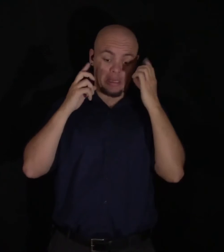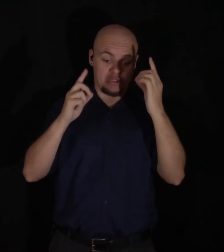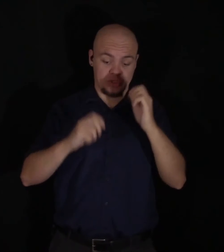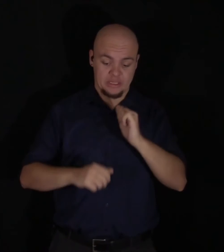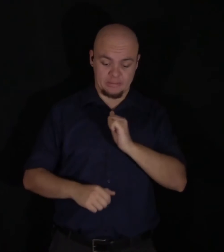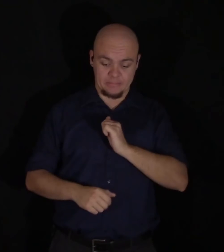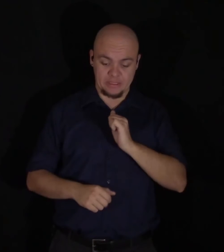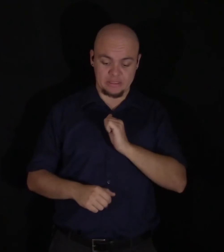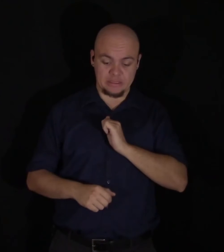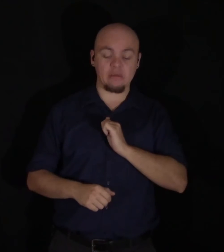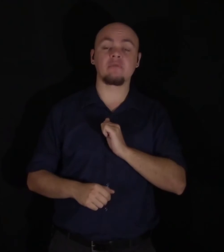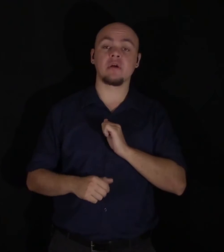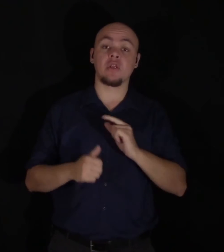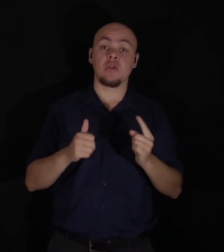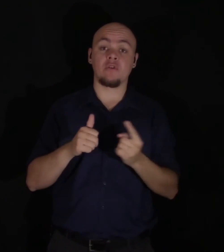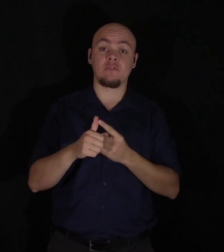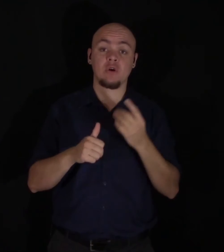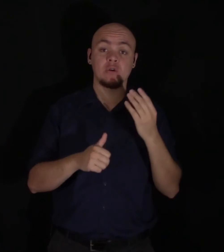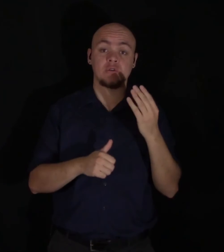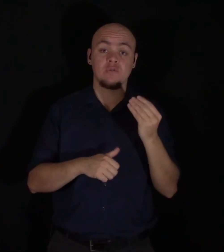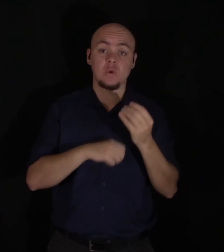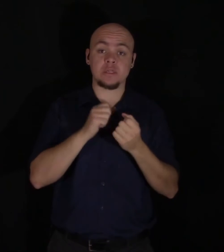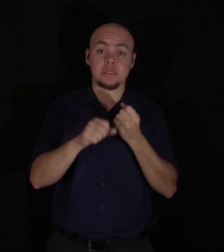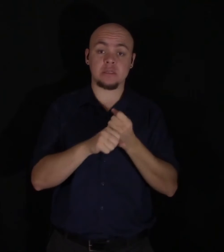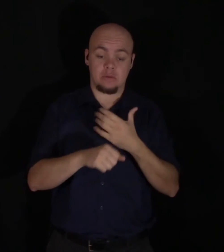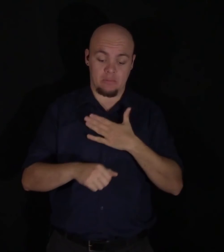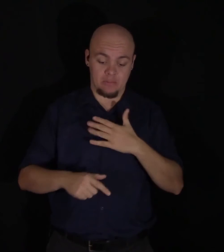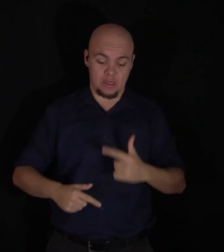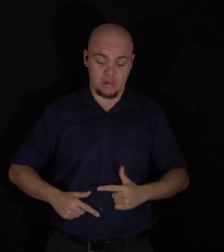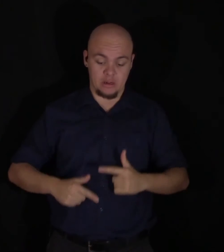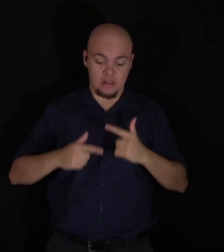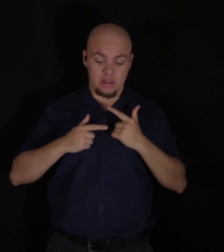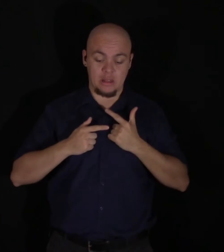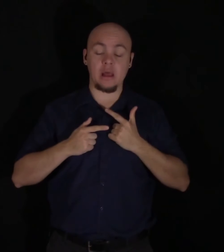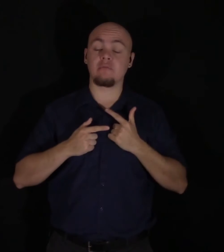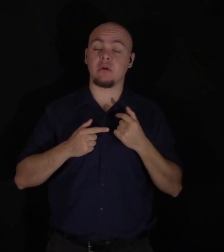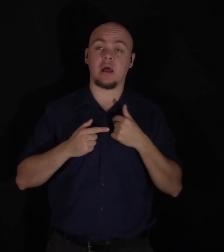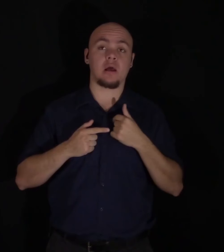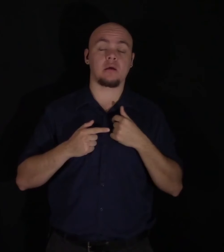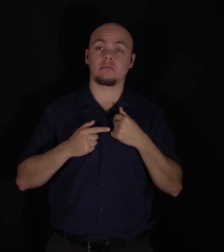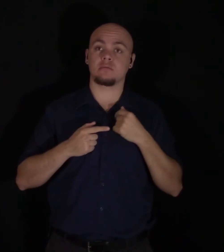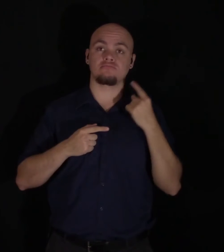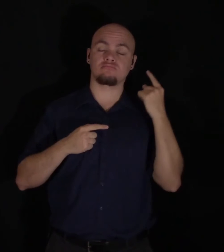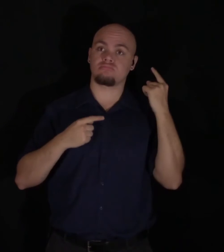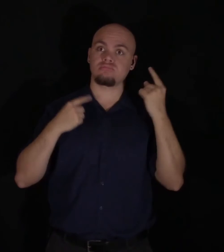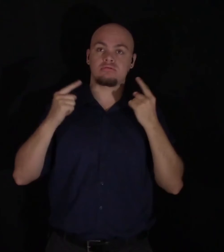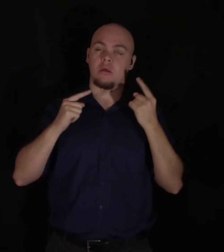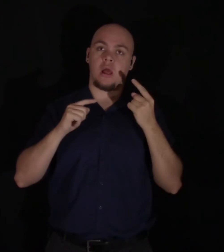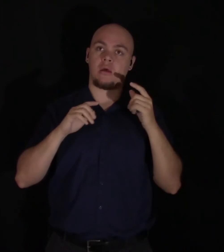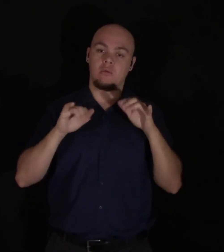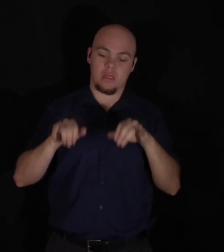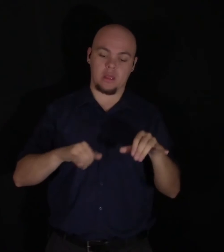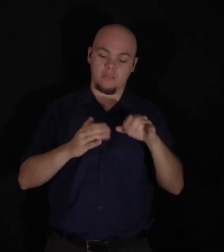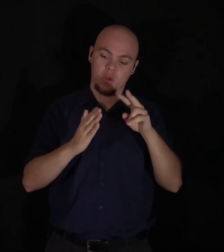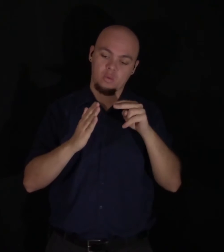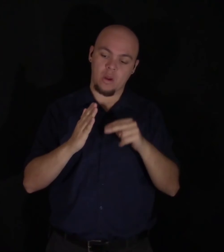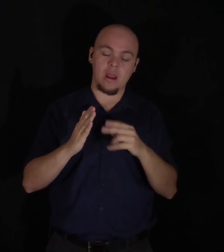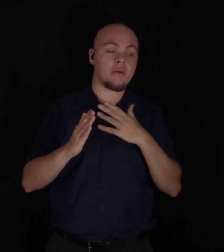For the first 14 years of my life I ran wild on a common, and read nothing but our Uncle Thomas's books